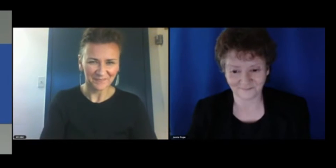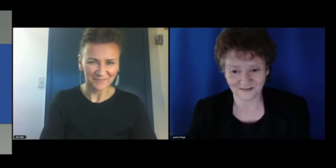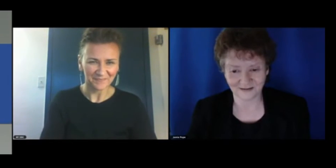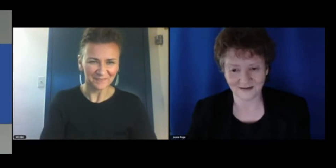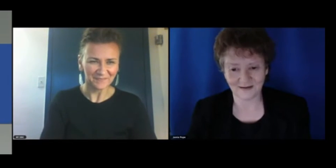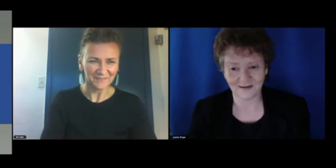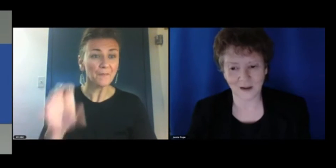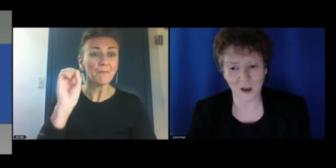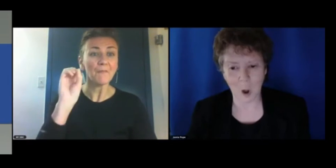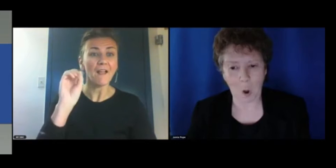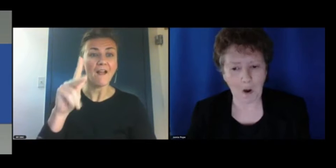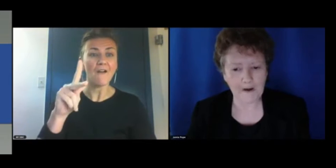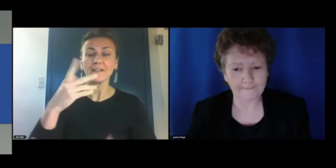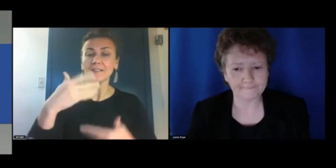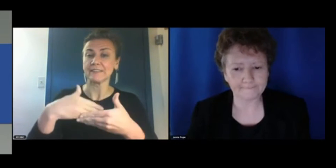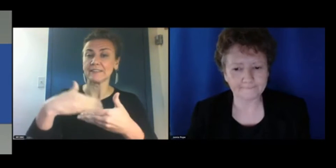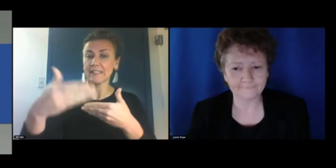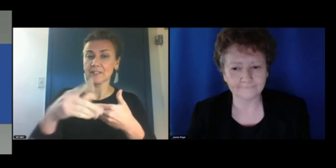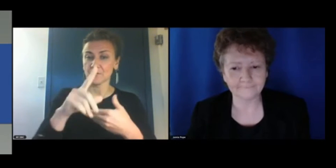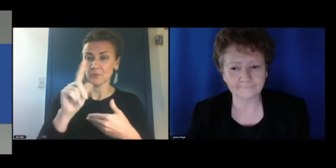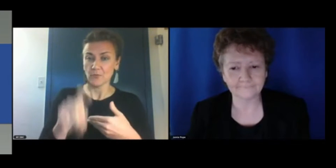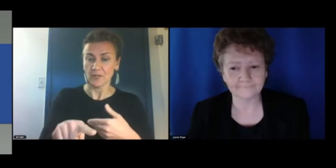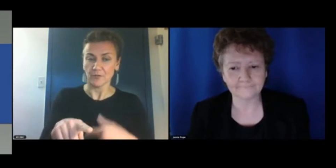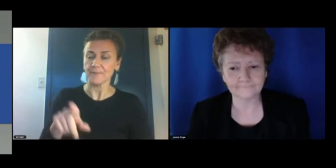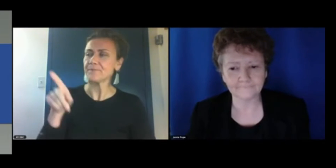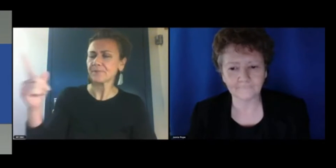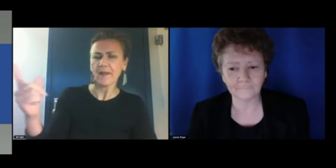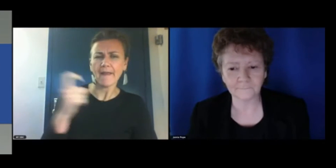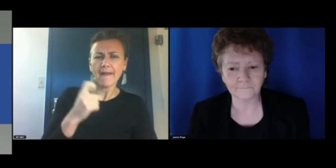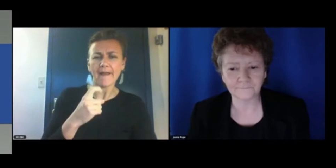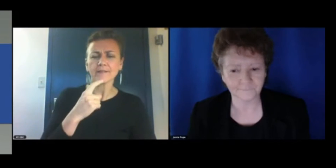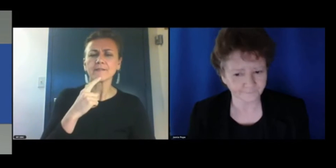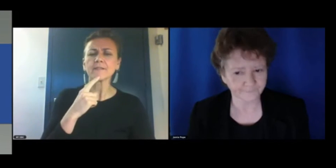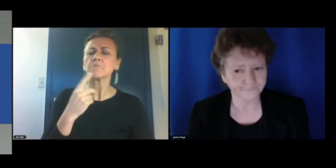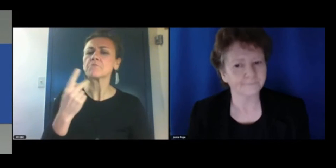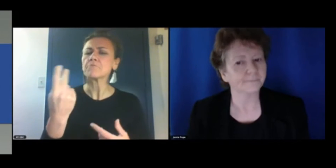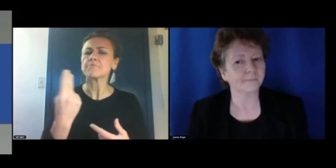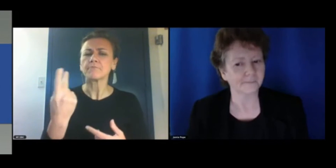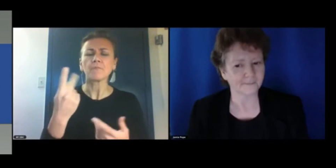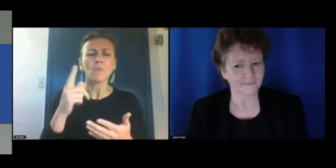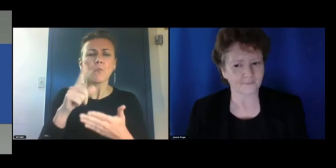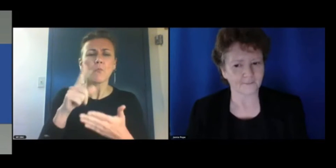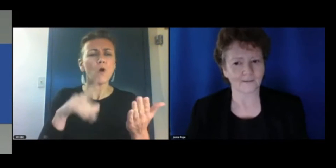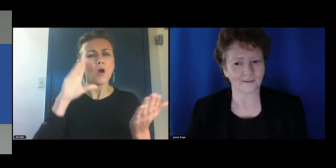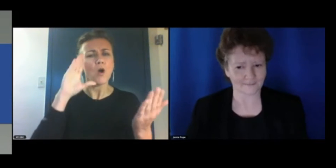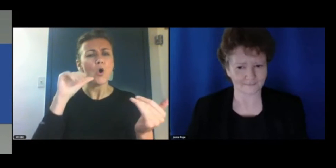just nothing really in the area, so we thought online would be perfect for that.